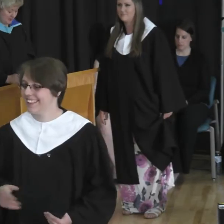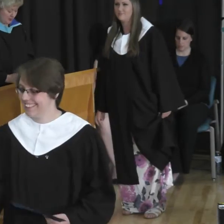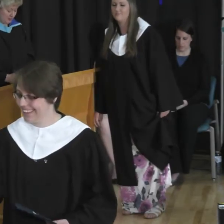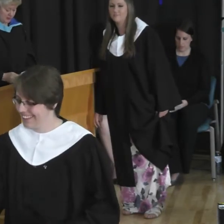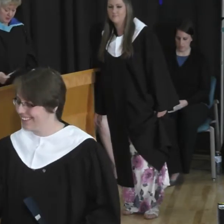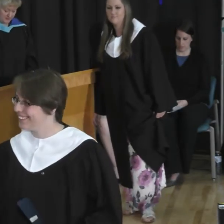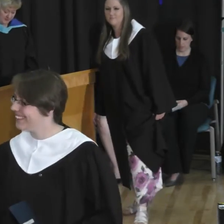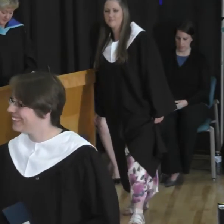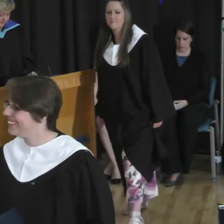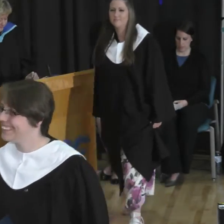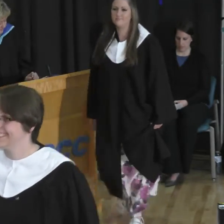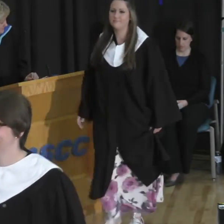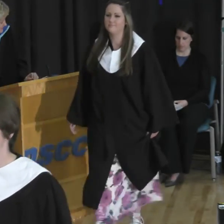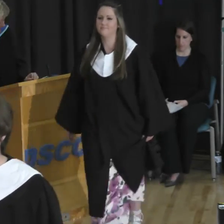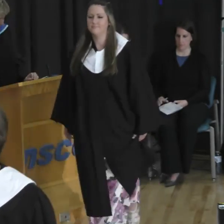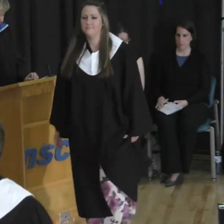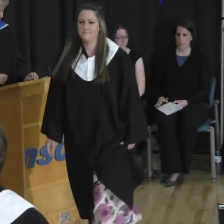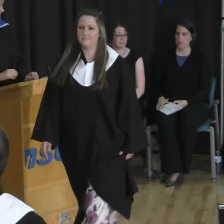Elizabeth Gertridge.